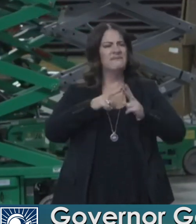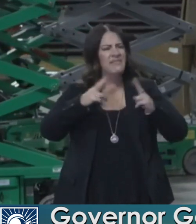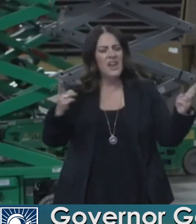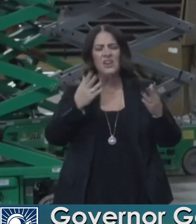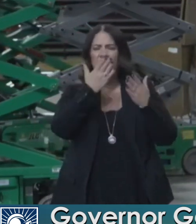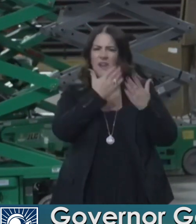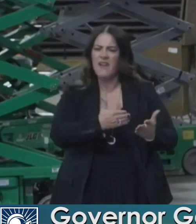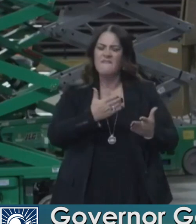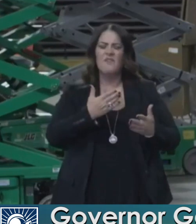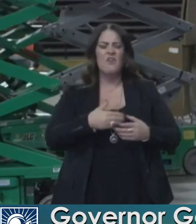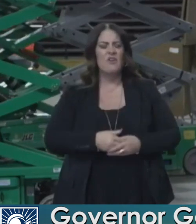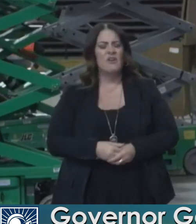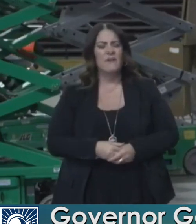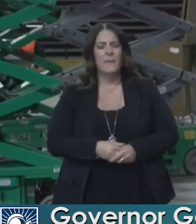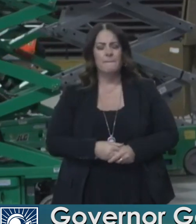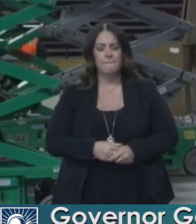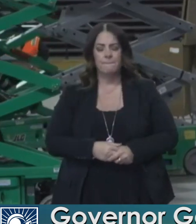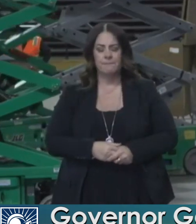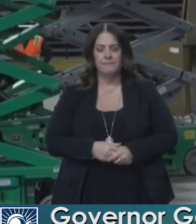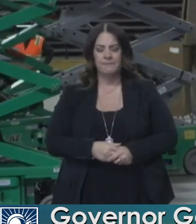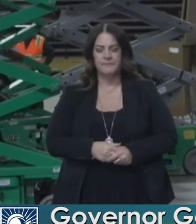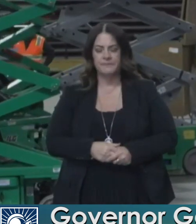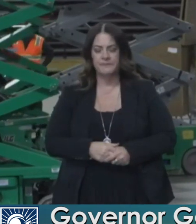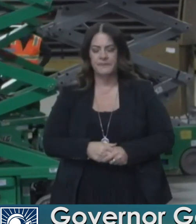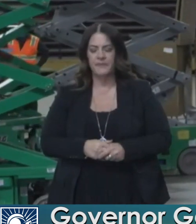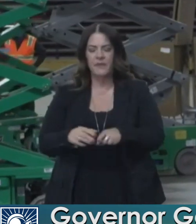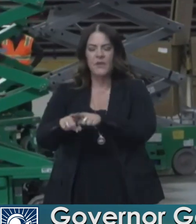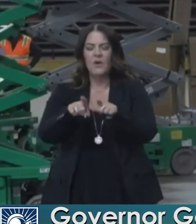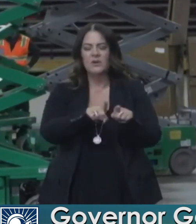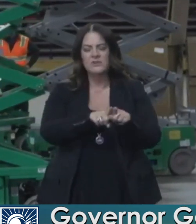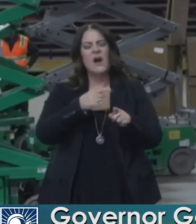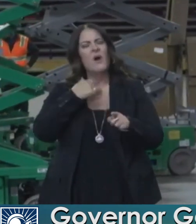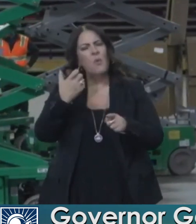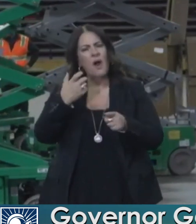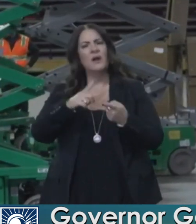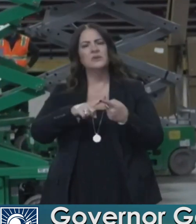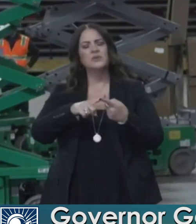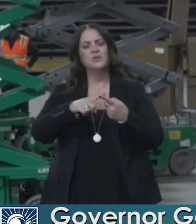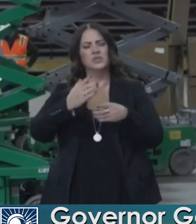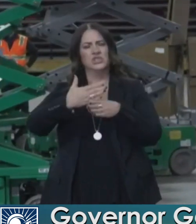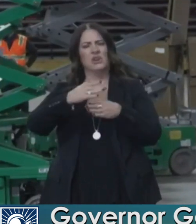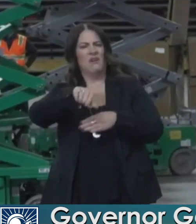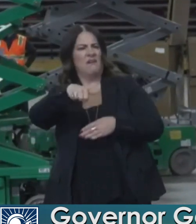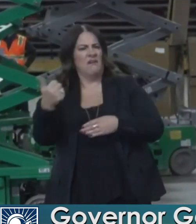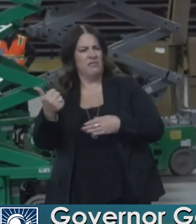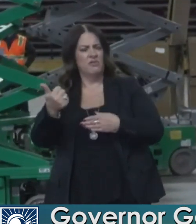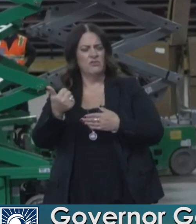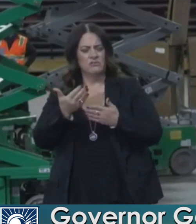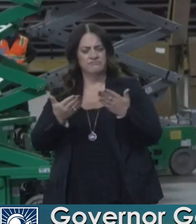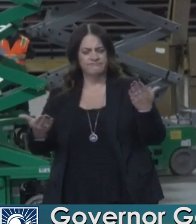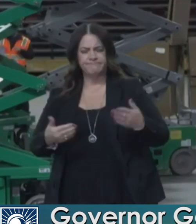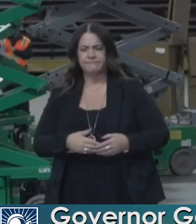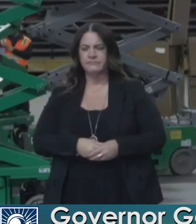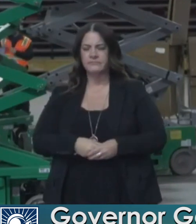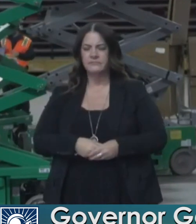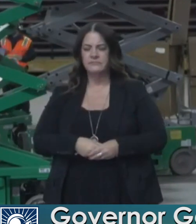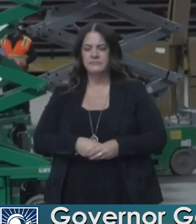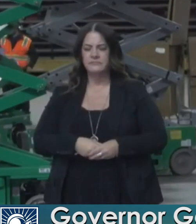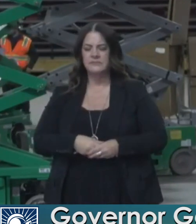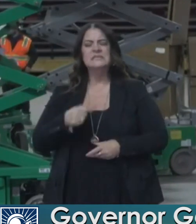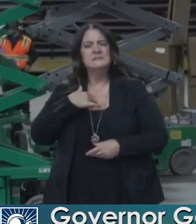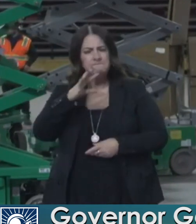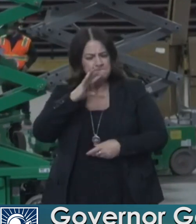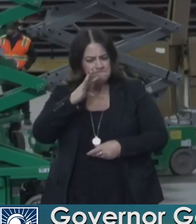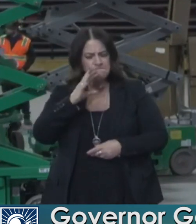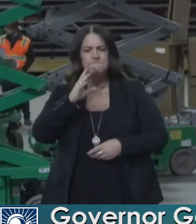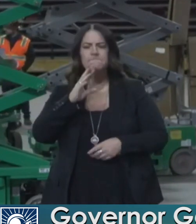grateful to you. Let me just extend a few other points of consideration. We talk about these 50,000 beds